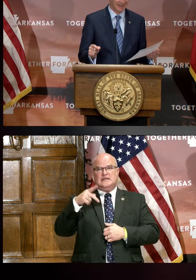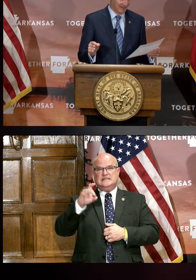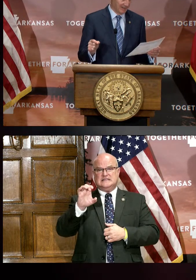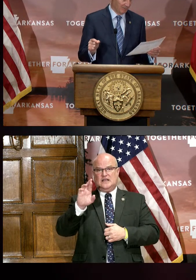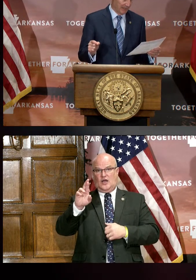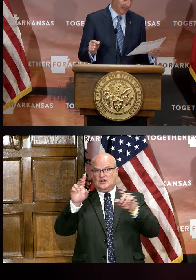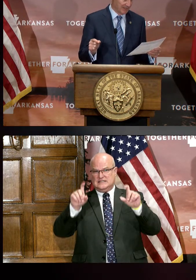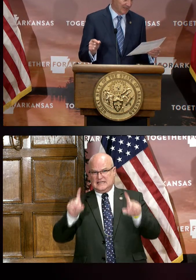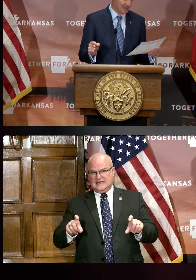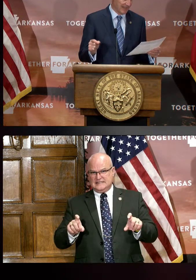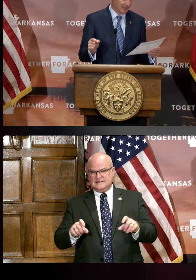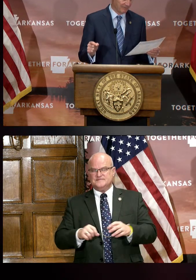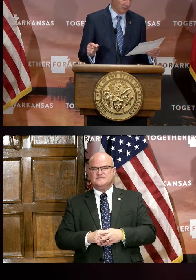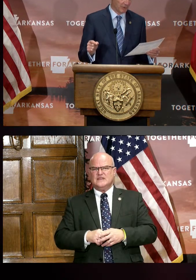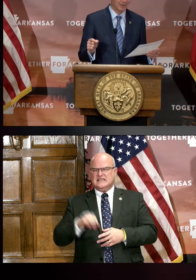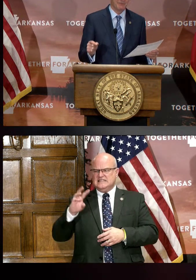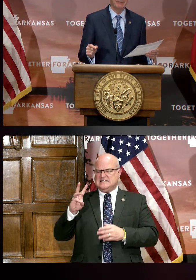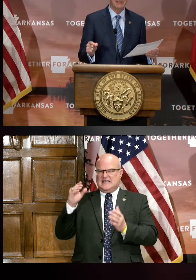test. We had